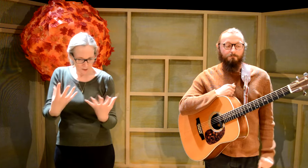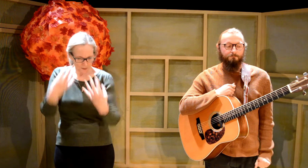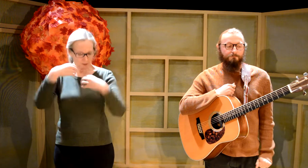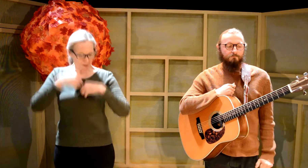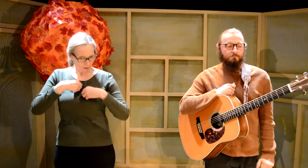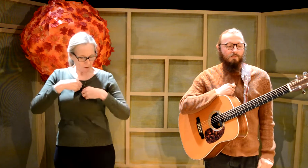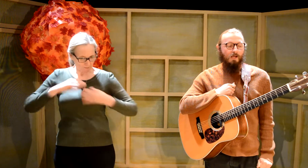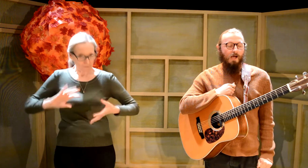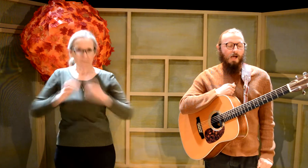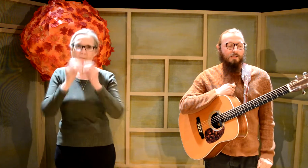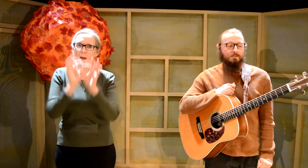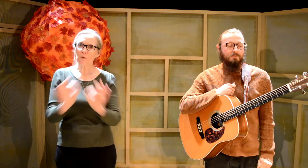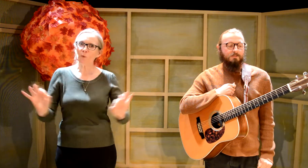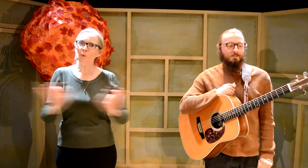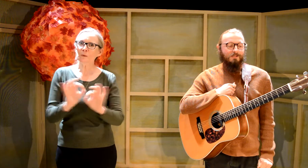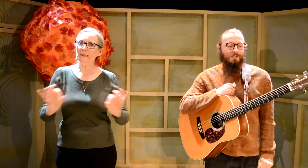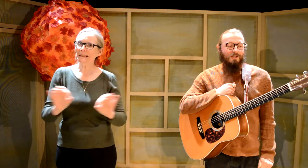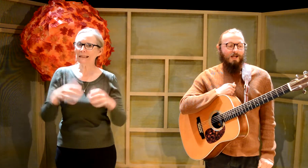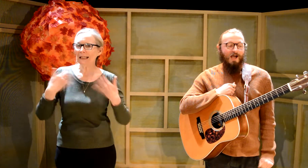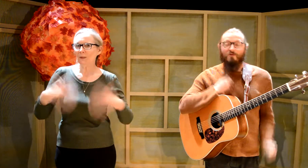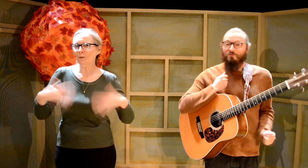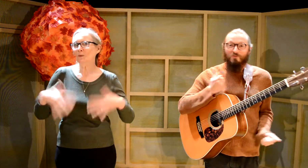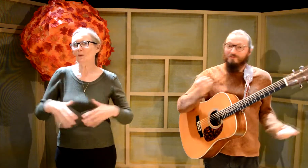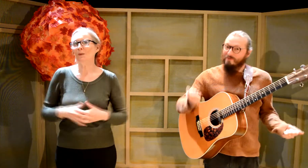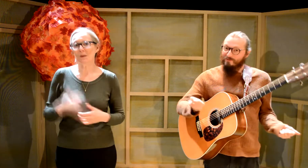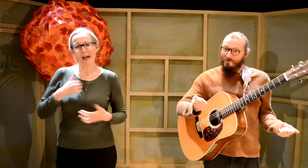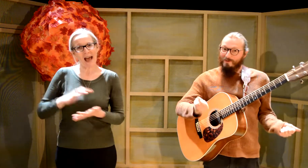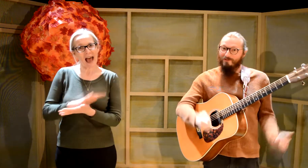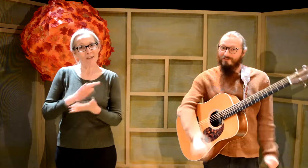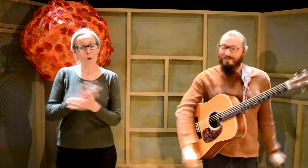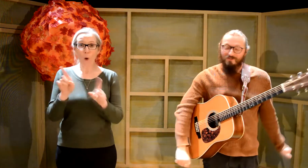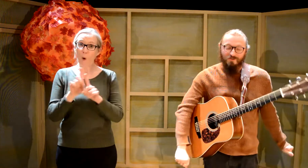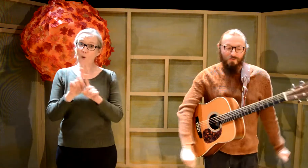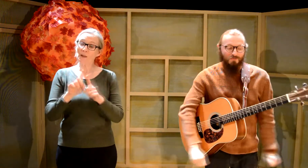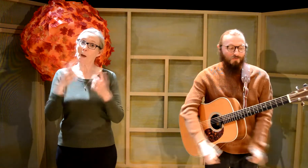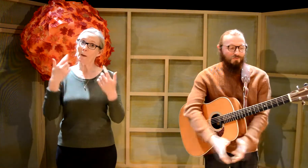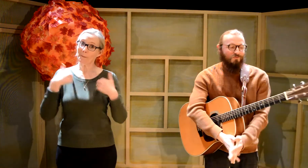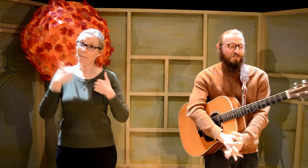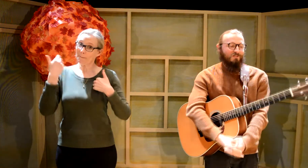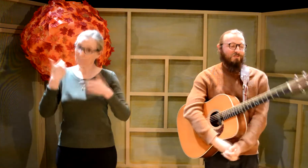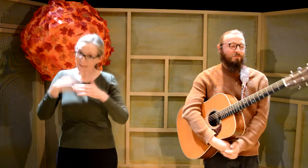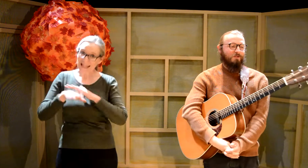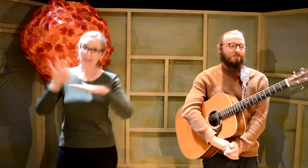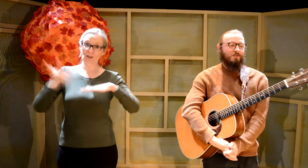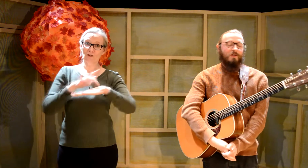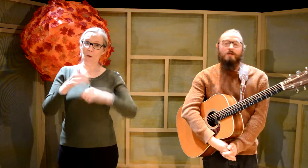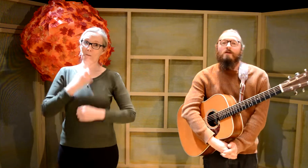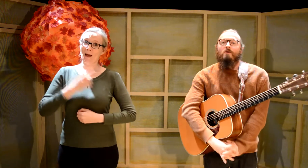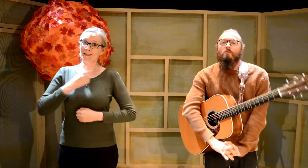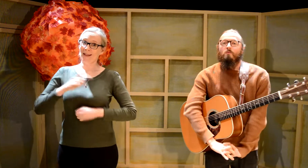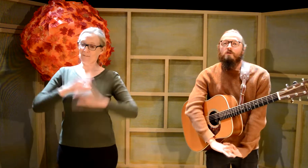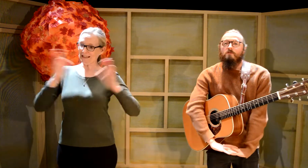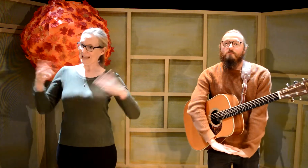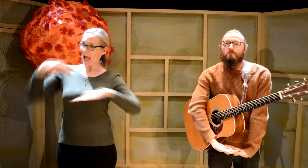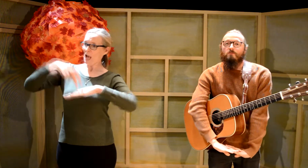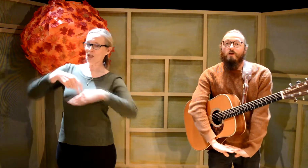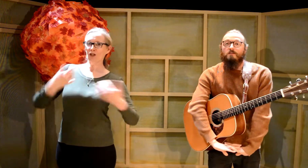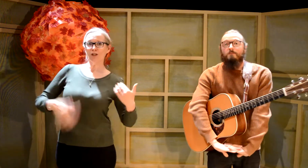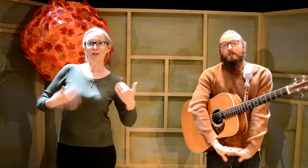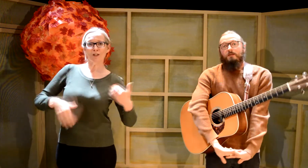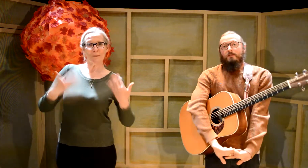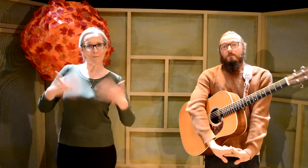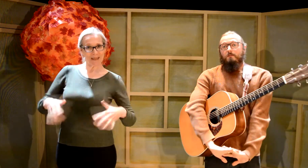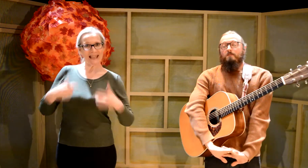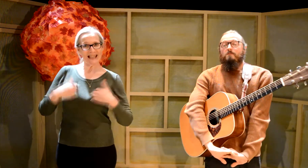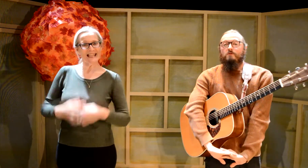well. And I also got to perform it on stage too, so it was really, really brilliant. We've tried